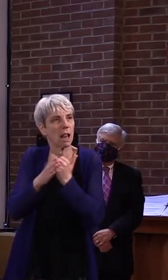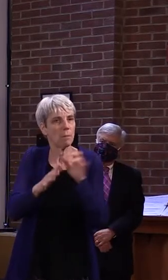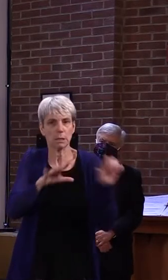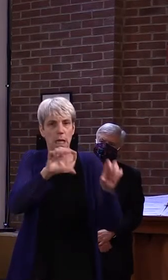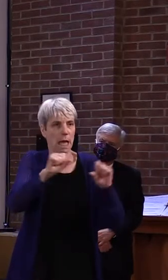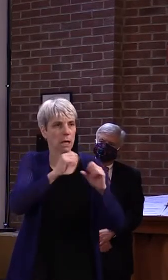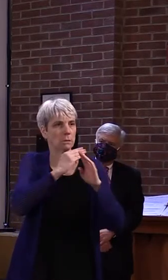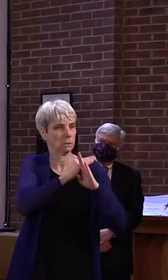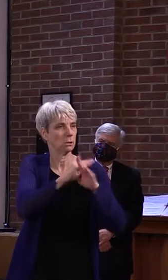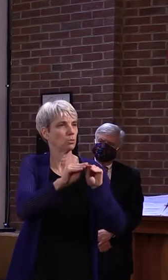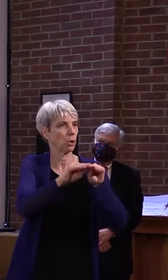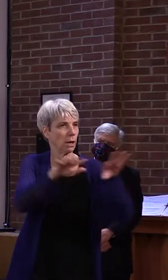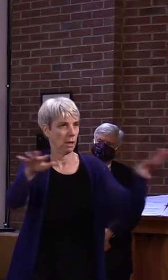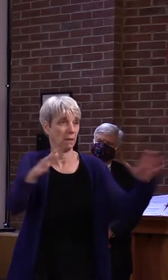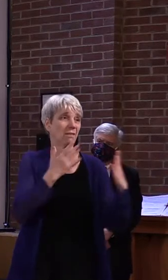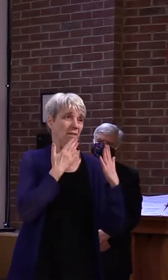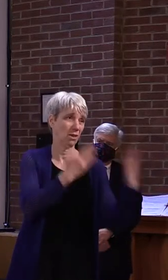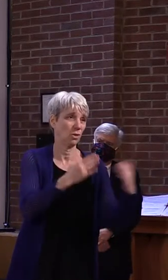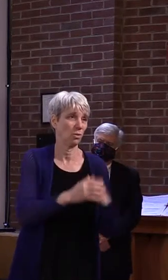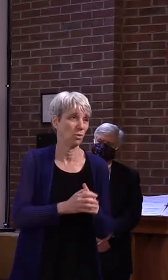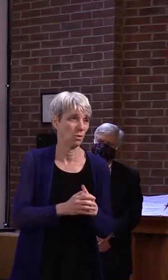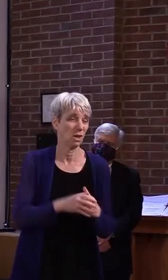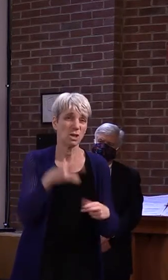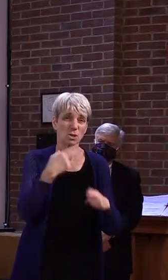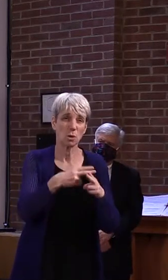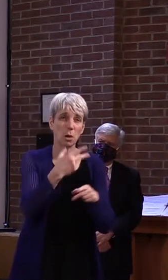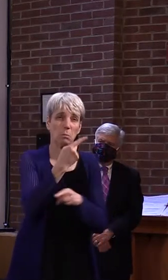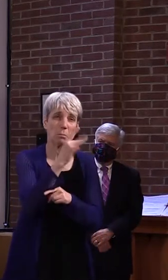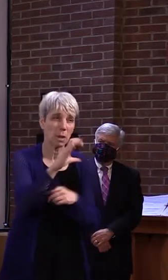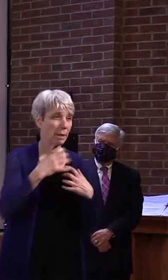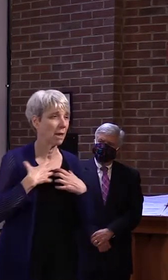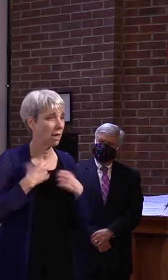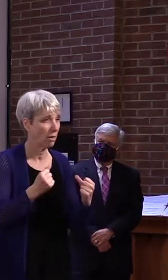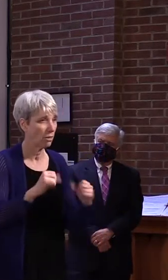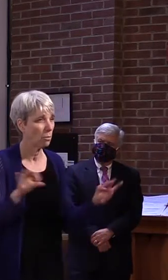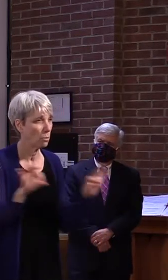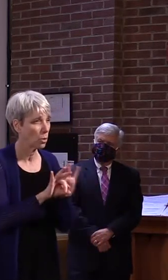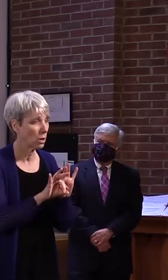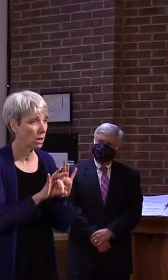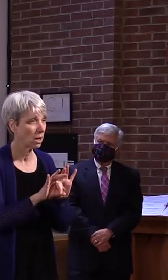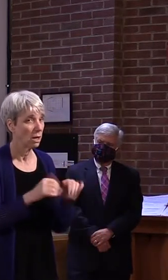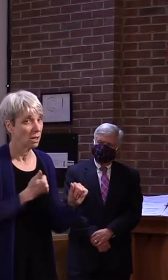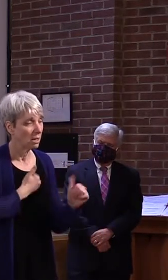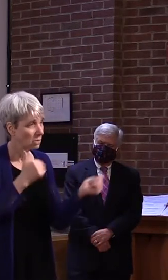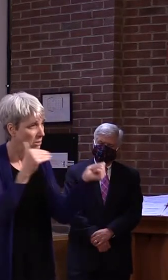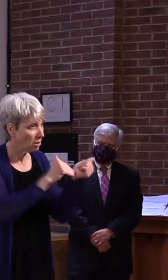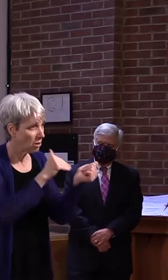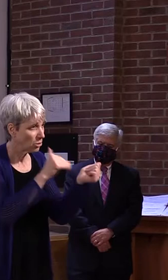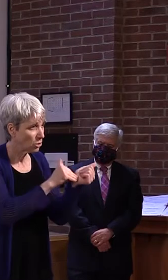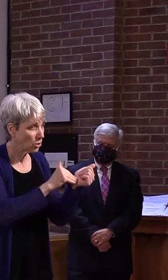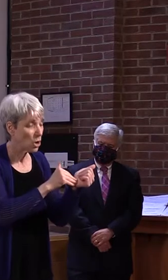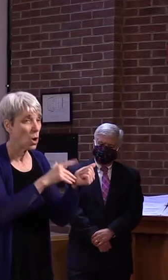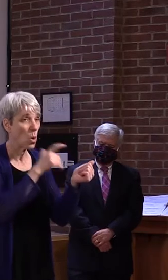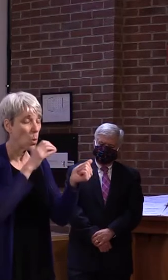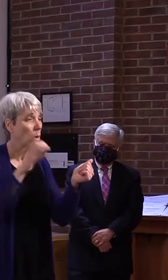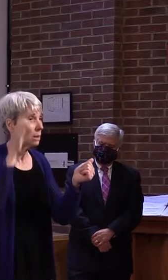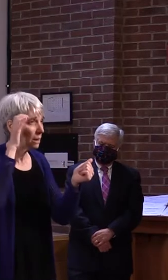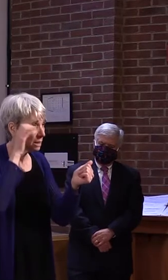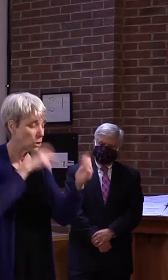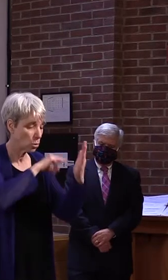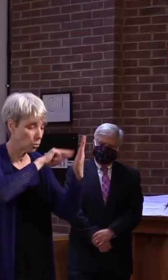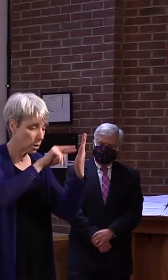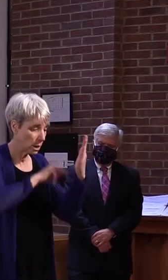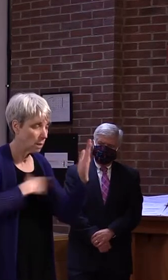tracks. This is public health. As a physician, I want everyone listening or reading my remarks to truly